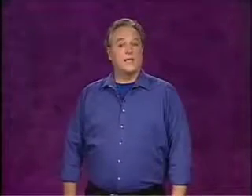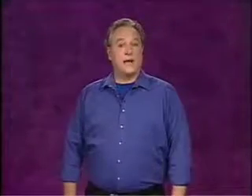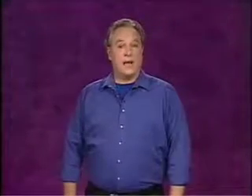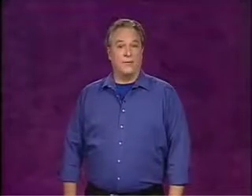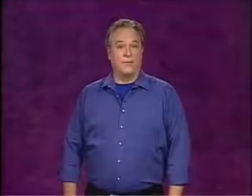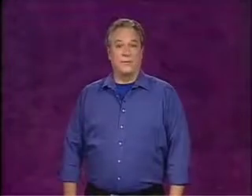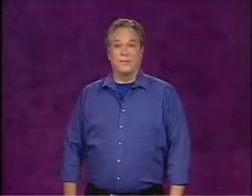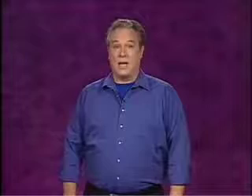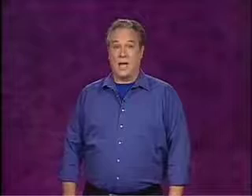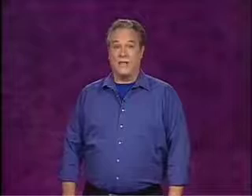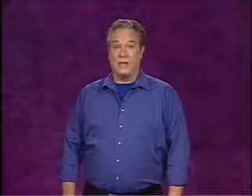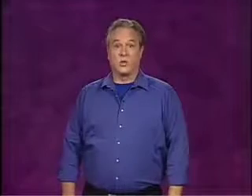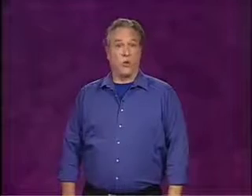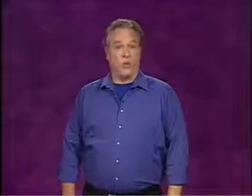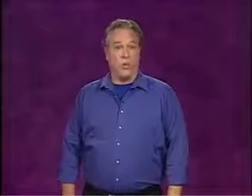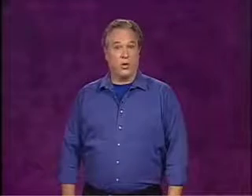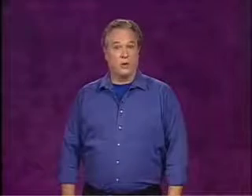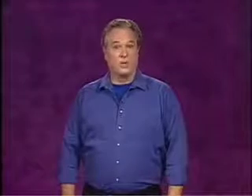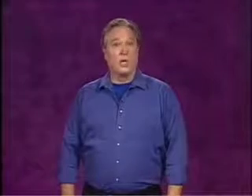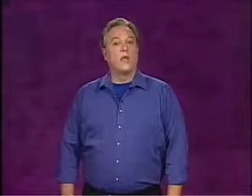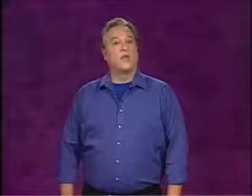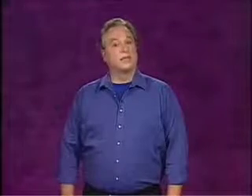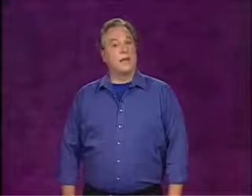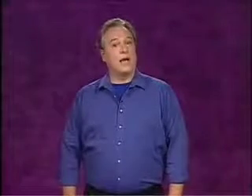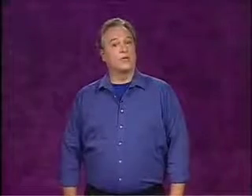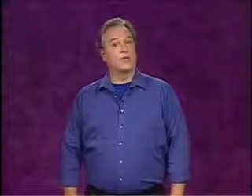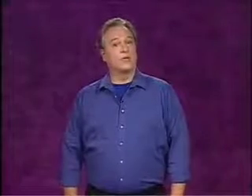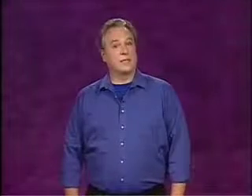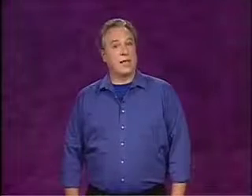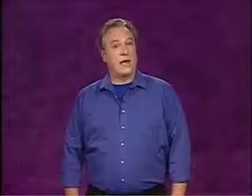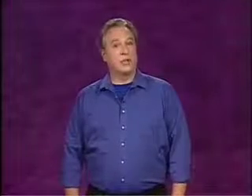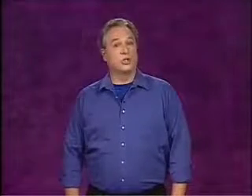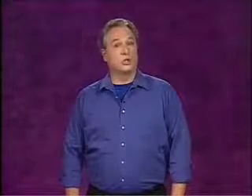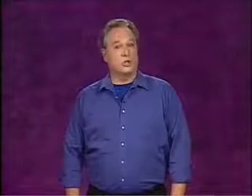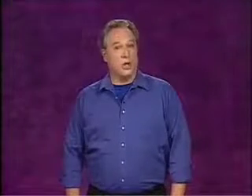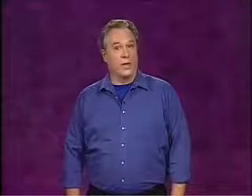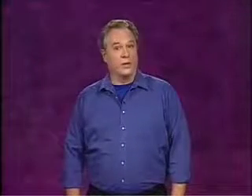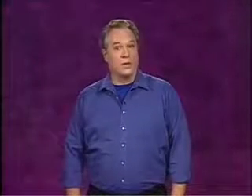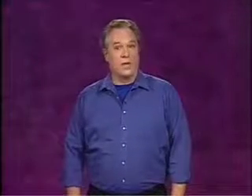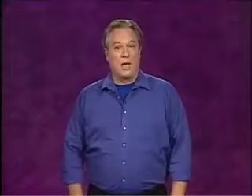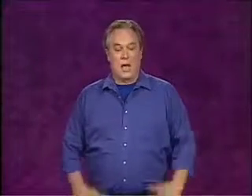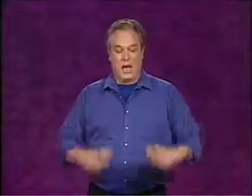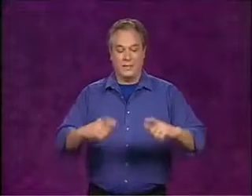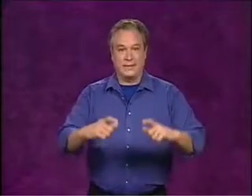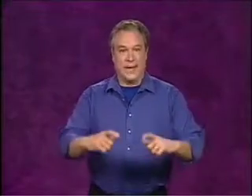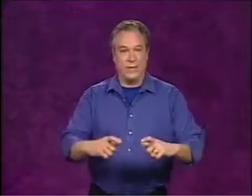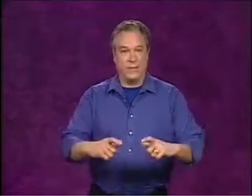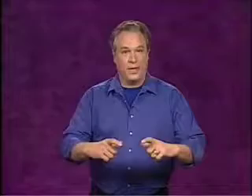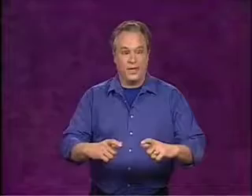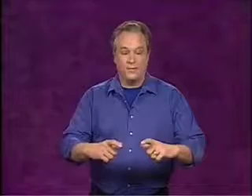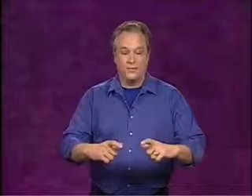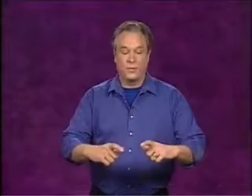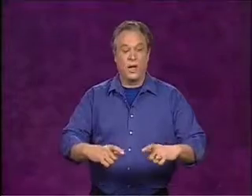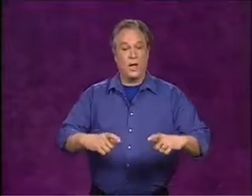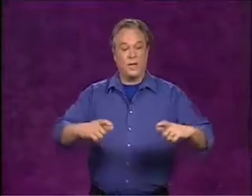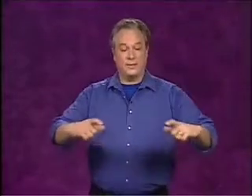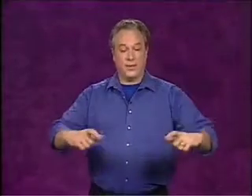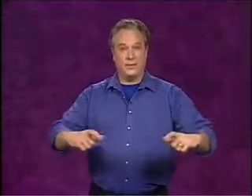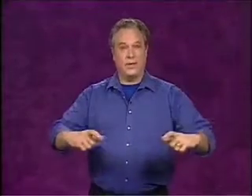of an object is obvious or important, the size of your sign should show it. A salad plate, a dinner